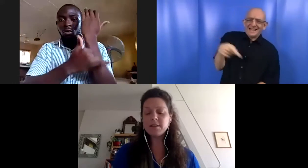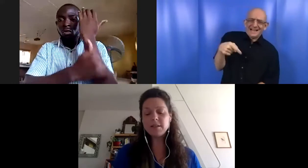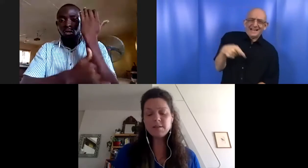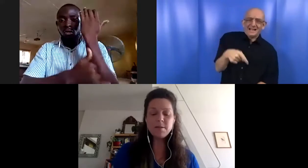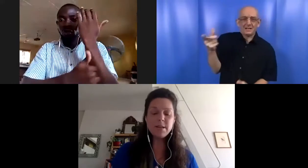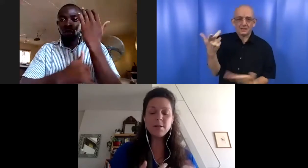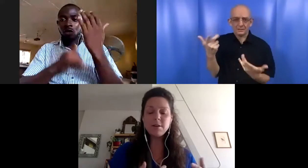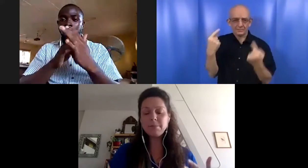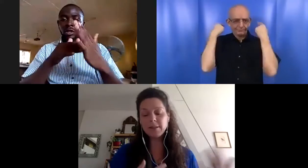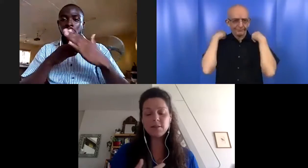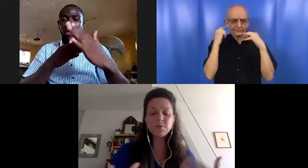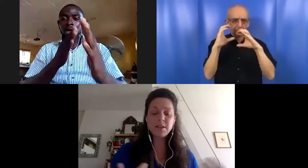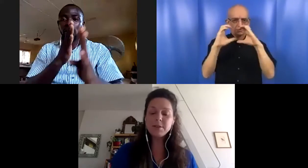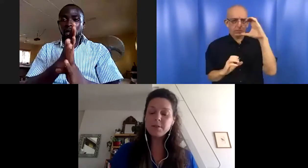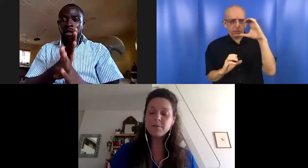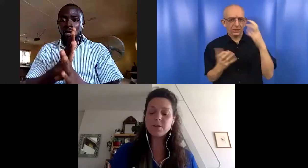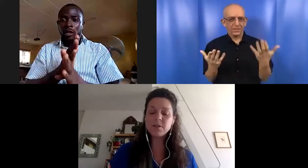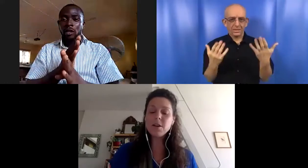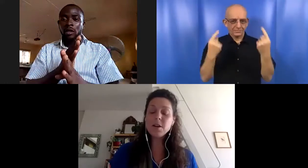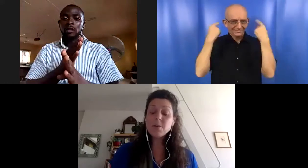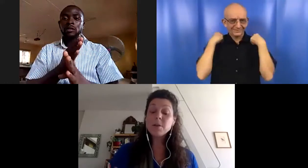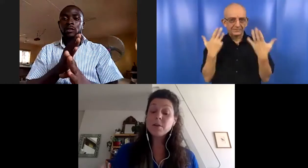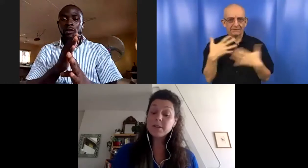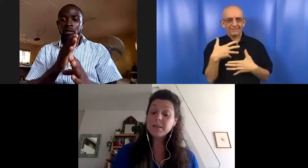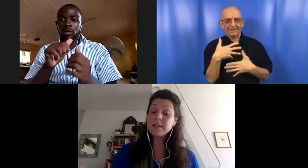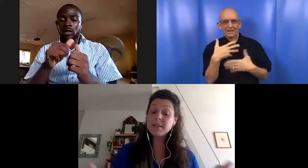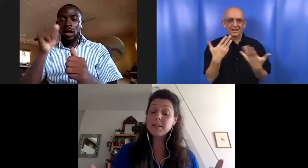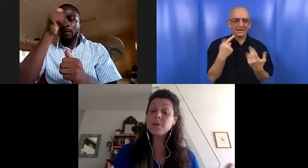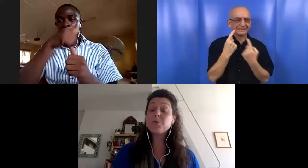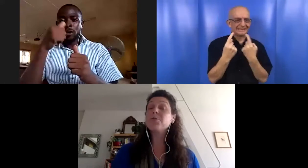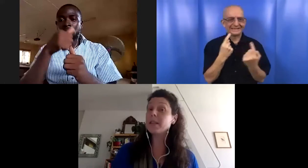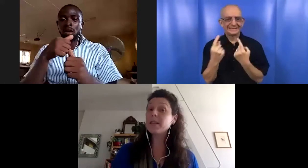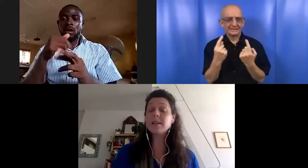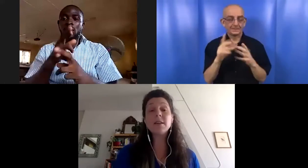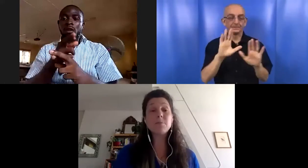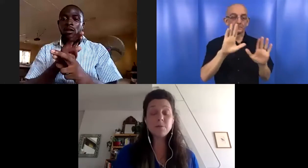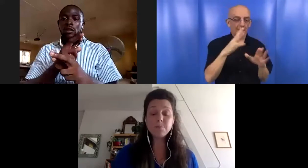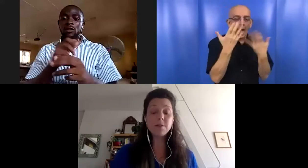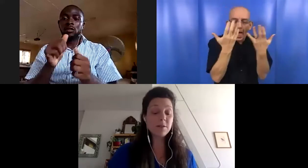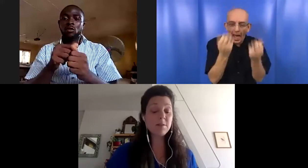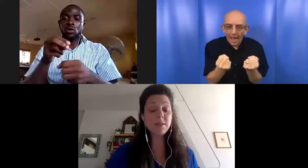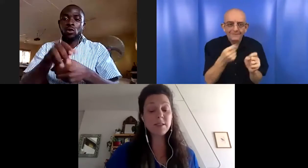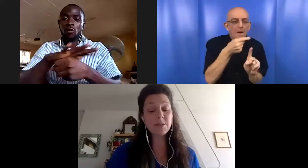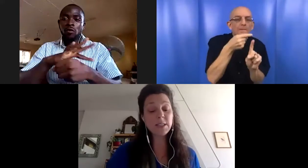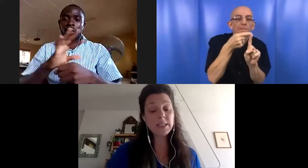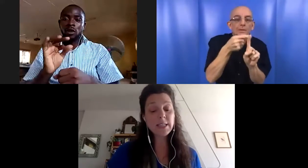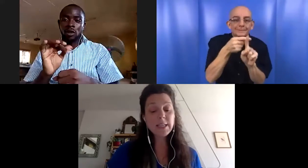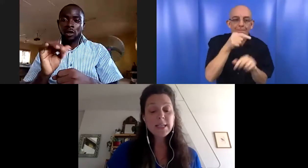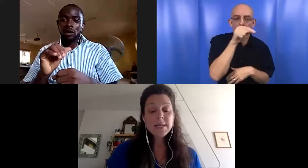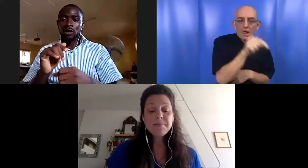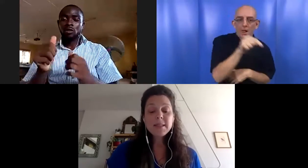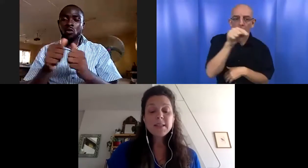and the MENA, Middle East and North African regions, where COVID testing was free and available for persons with